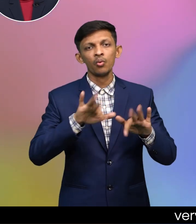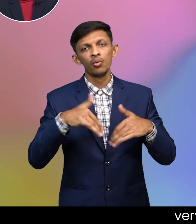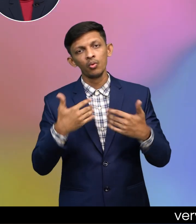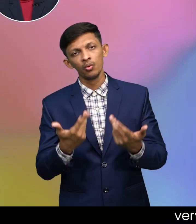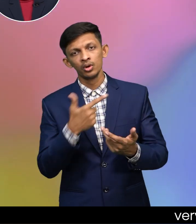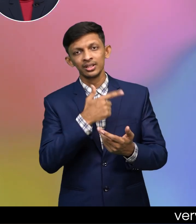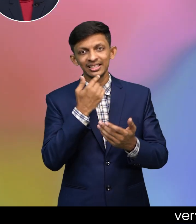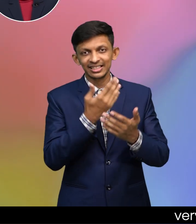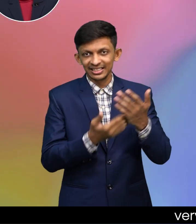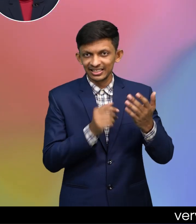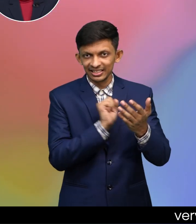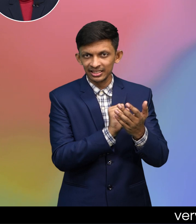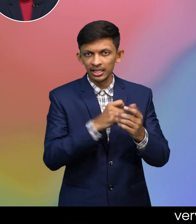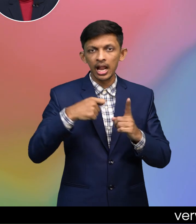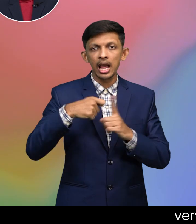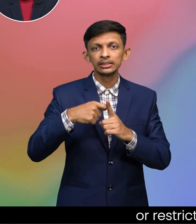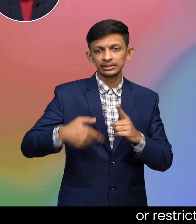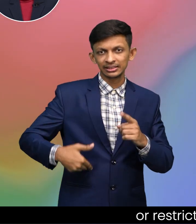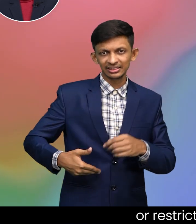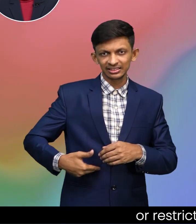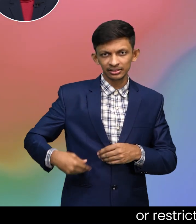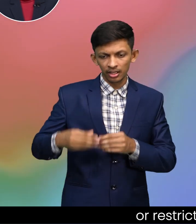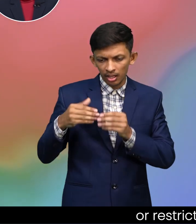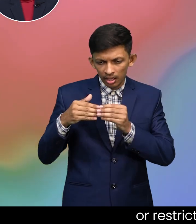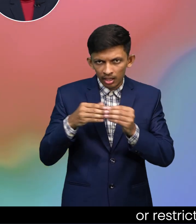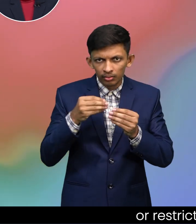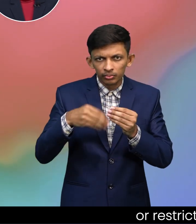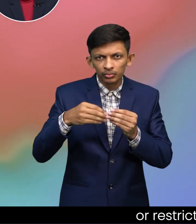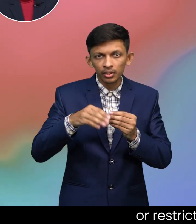Kidneys are the vital organs for survival.